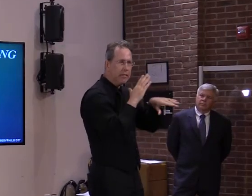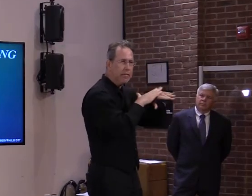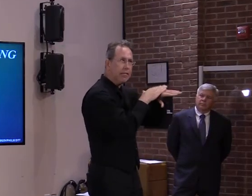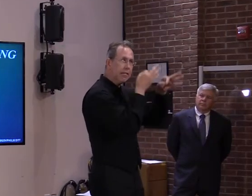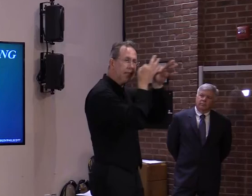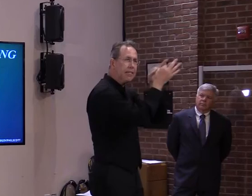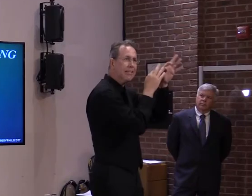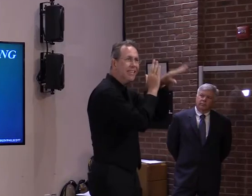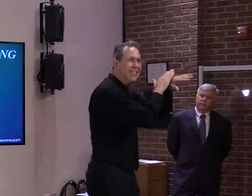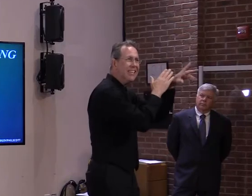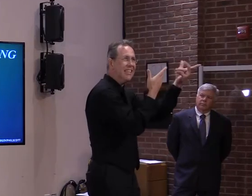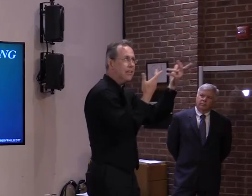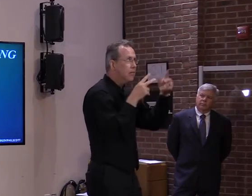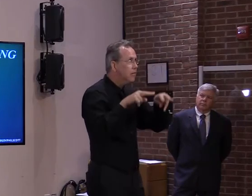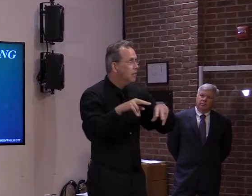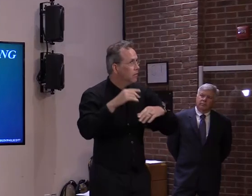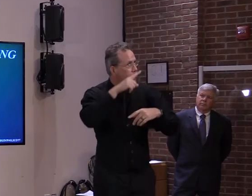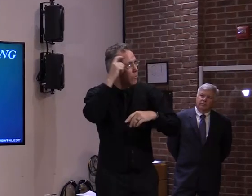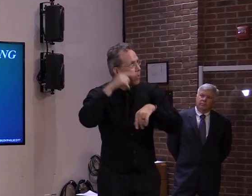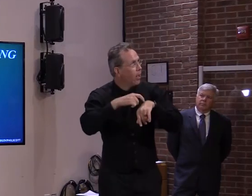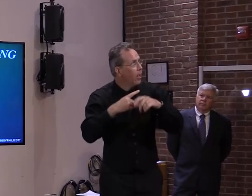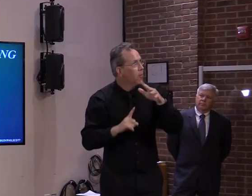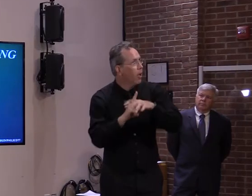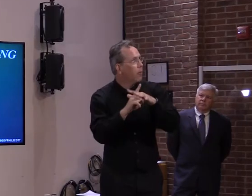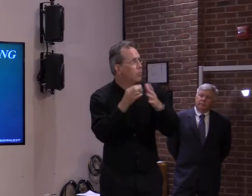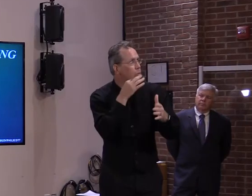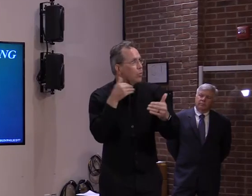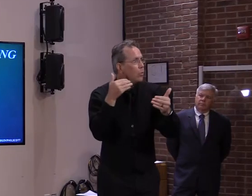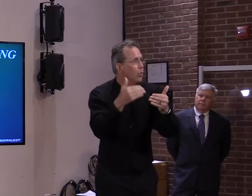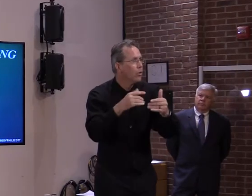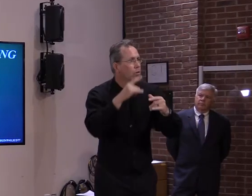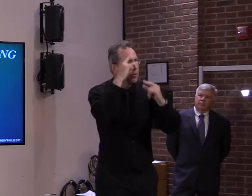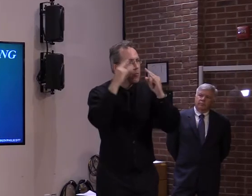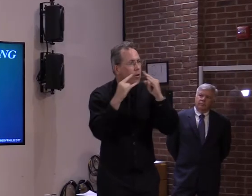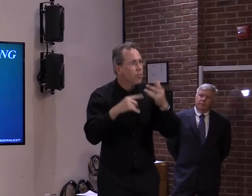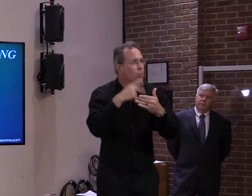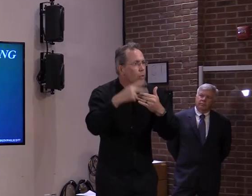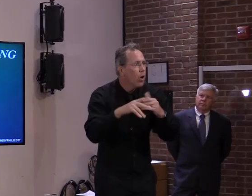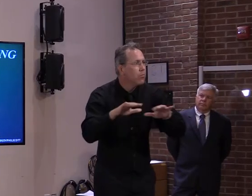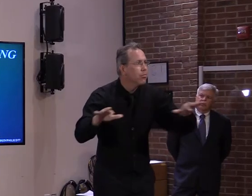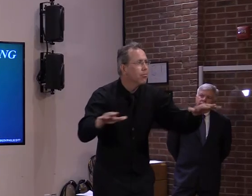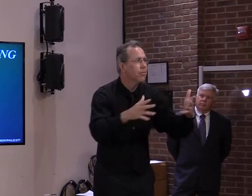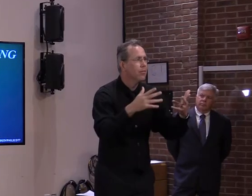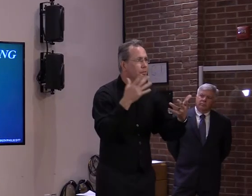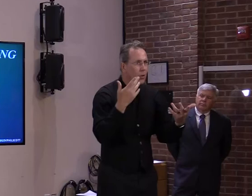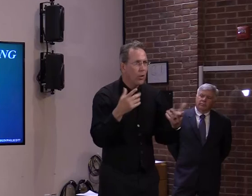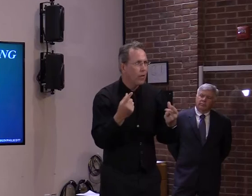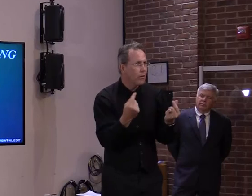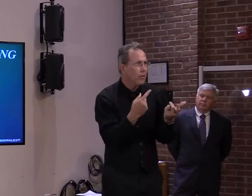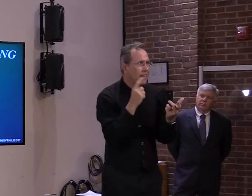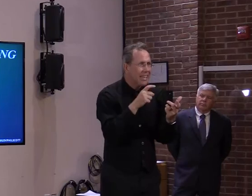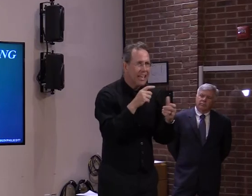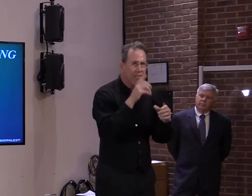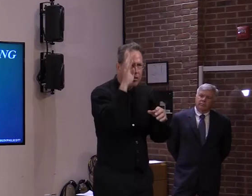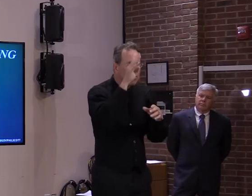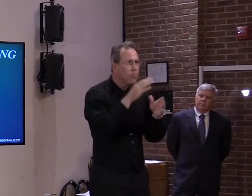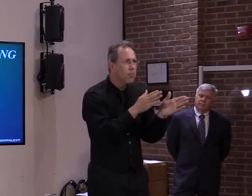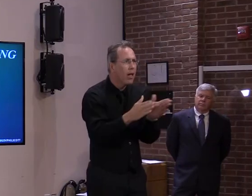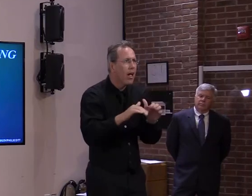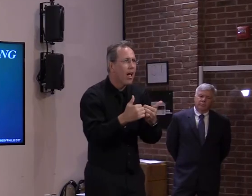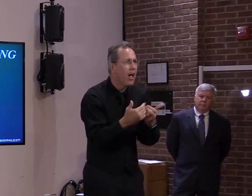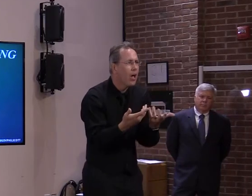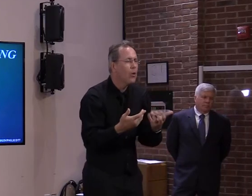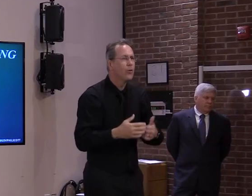Vermont Forward specialized guidance for those sectors. So like everything with COVID, this is a moving